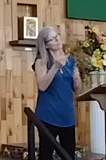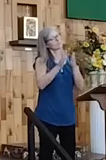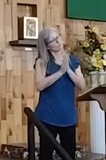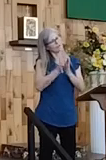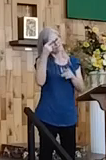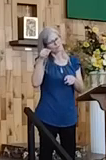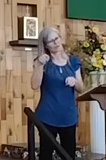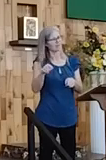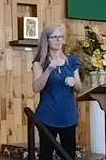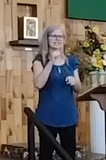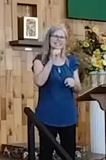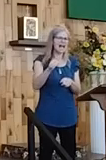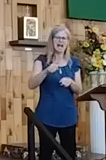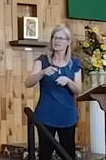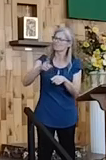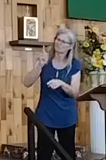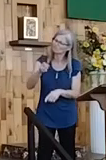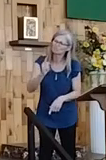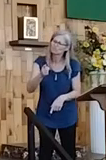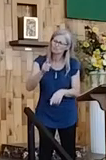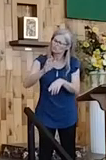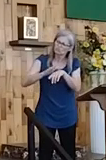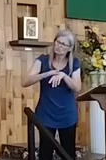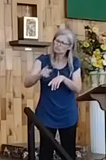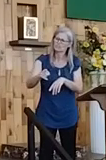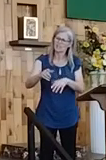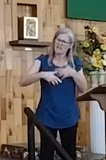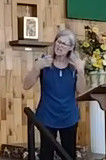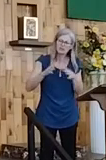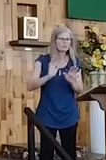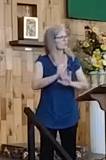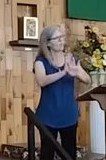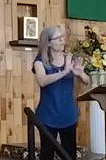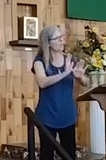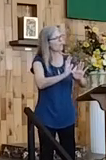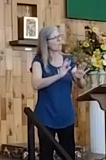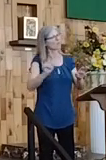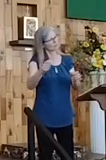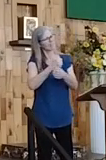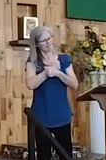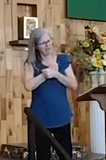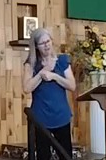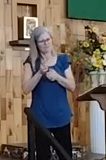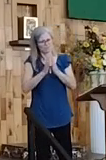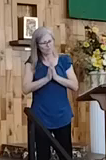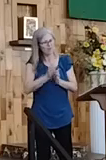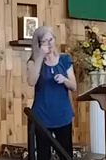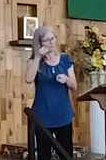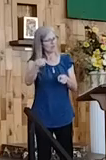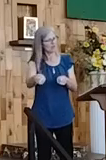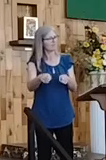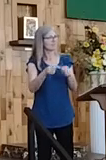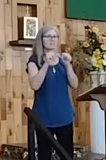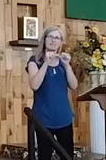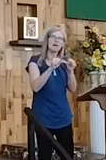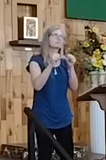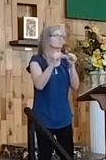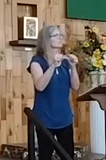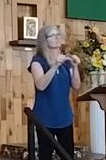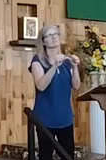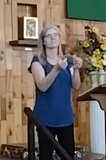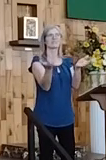love, constant. And that love and that prayer that she constantly did affected